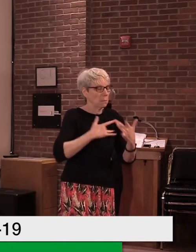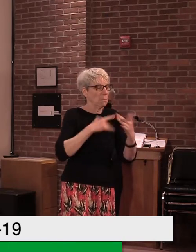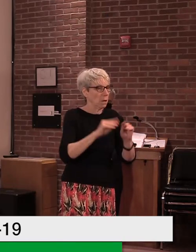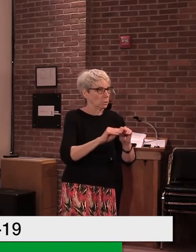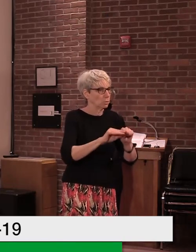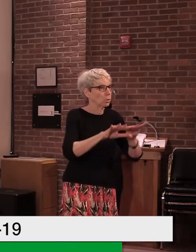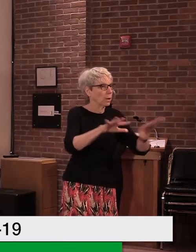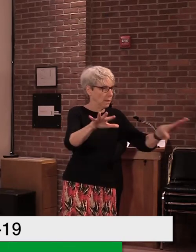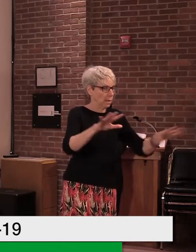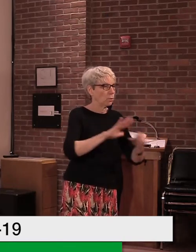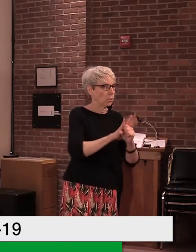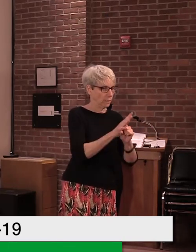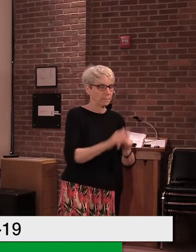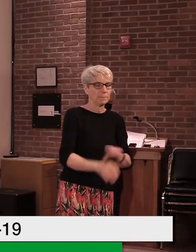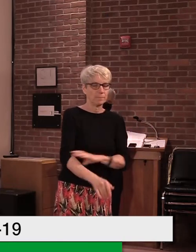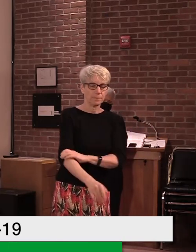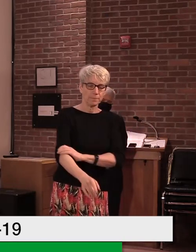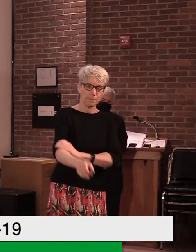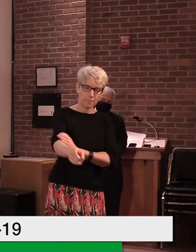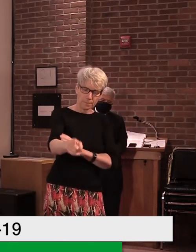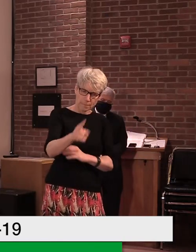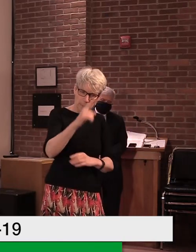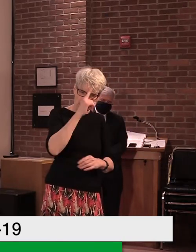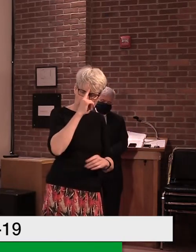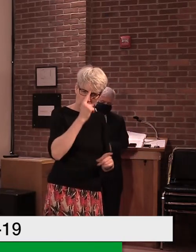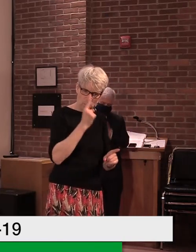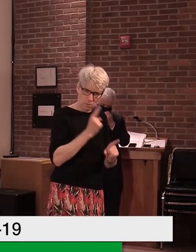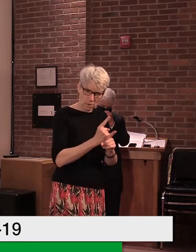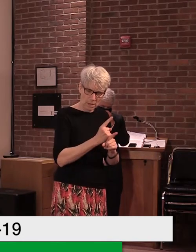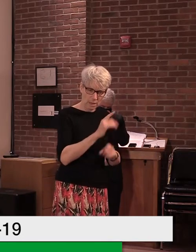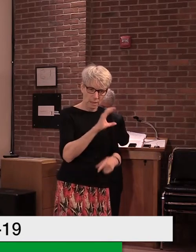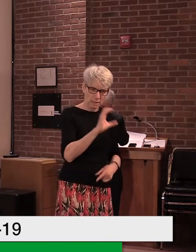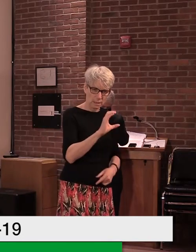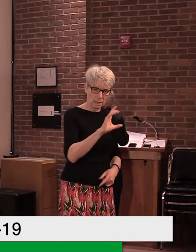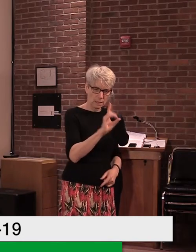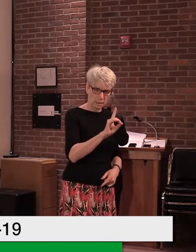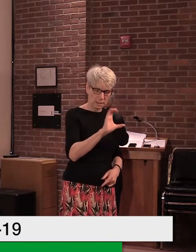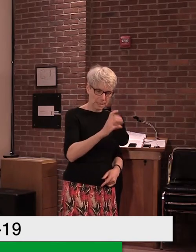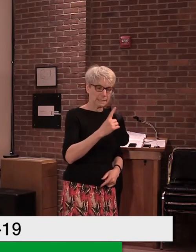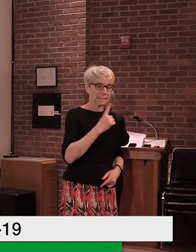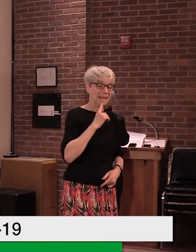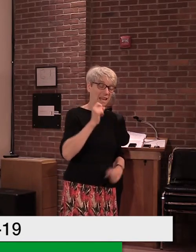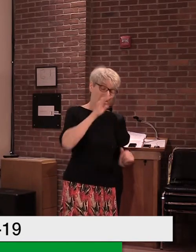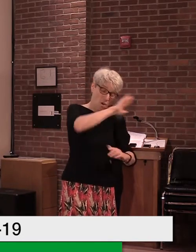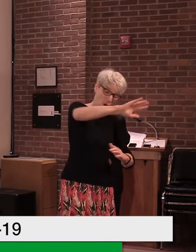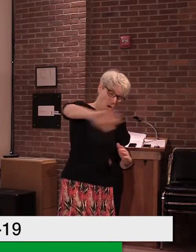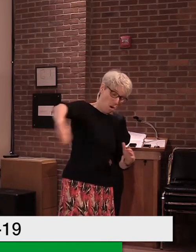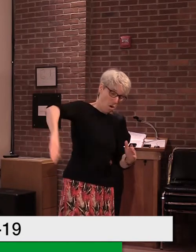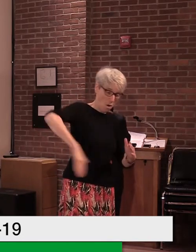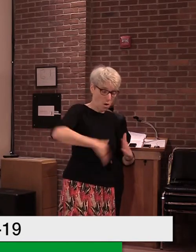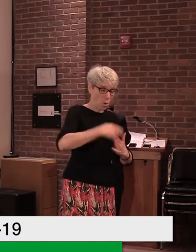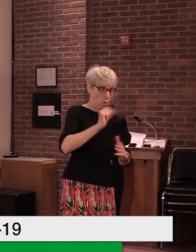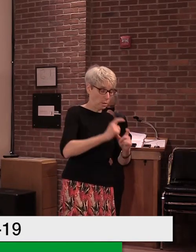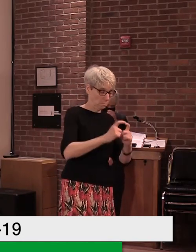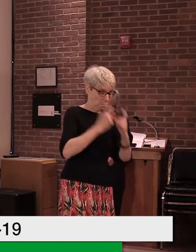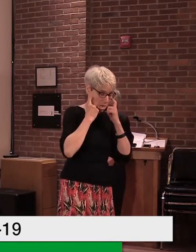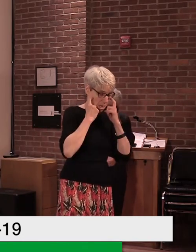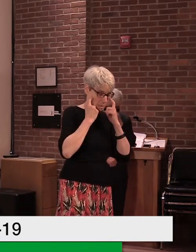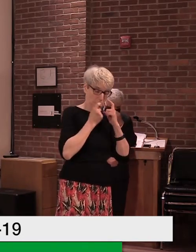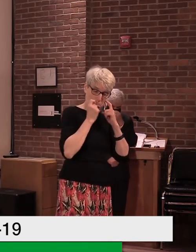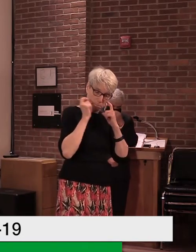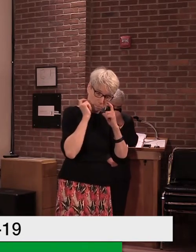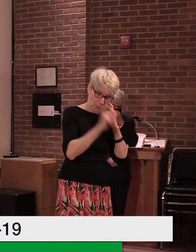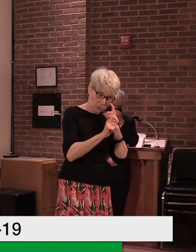Okay, I believe the CDC told us that if we all complied and we all wore masks, that we could stamp this thing out completely